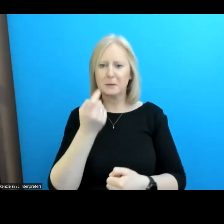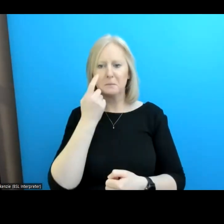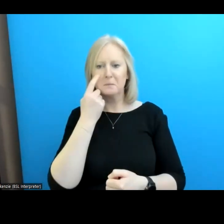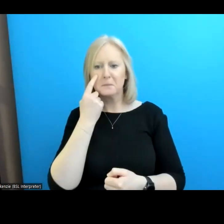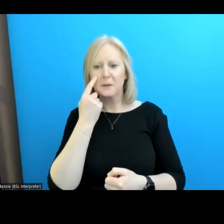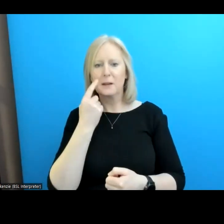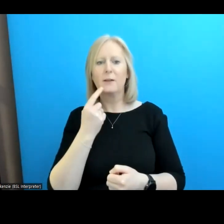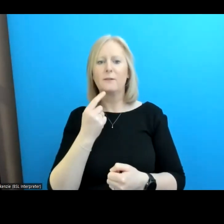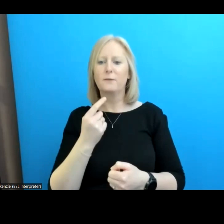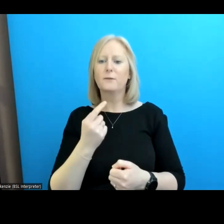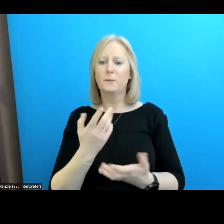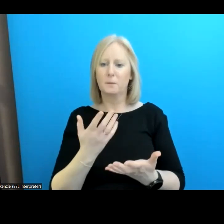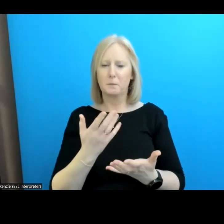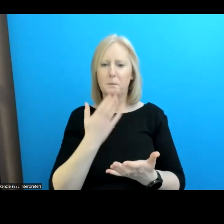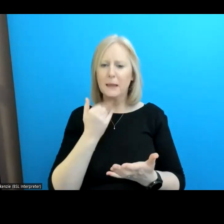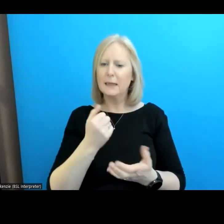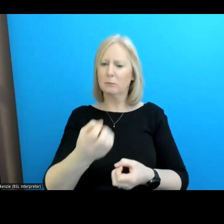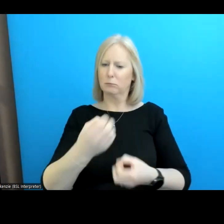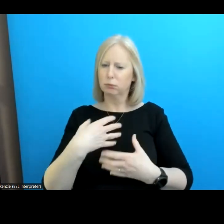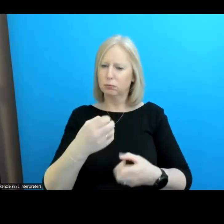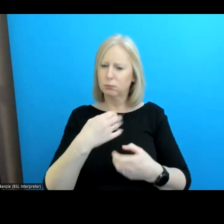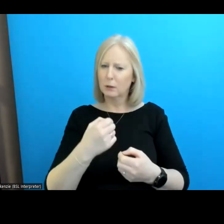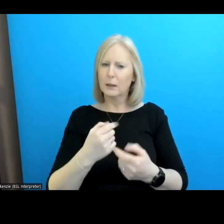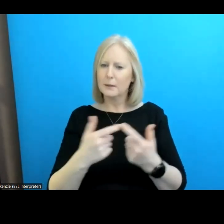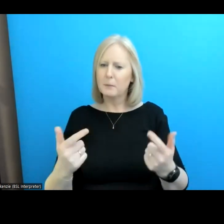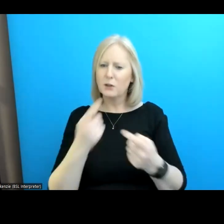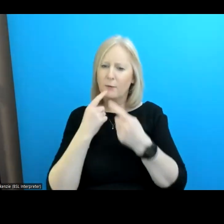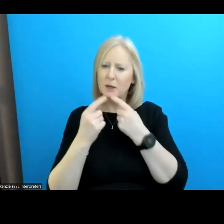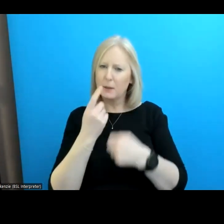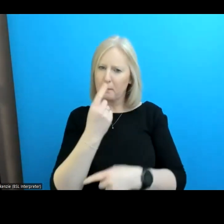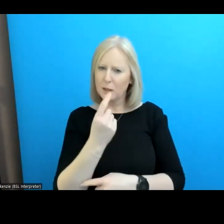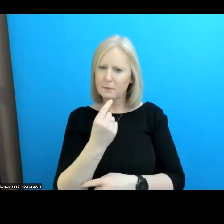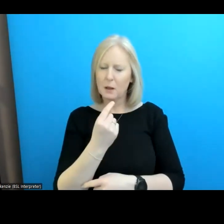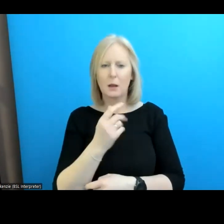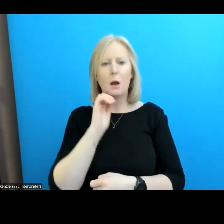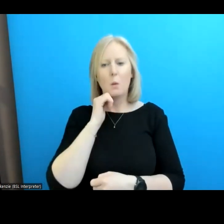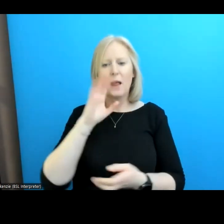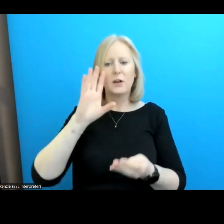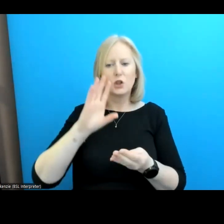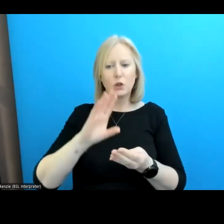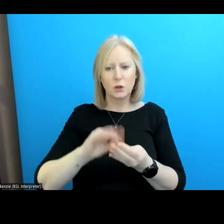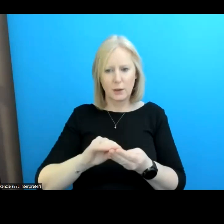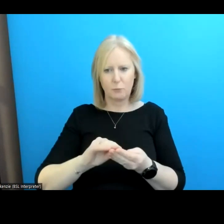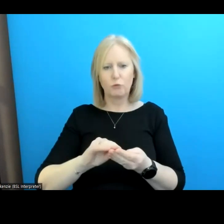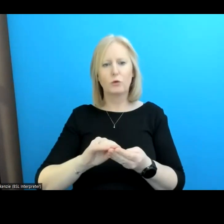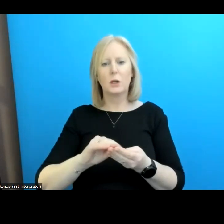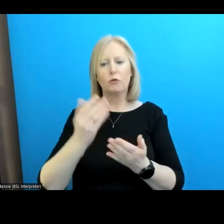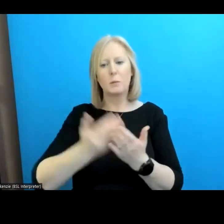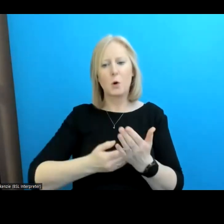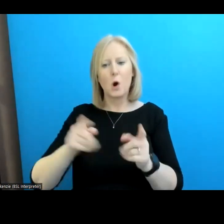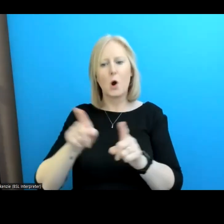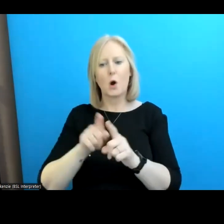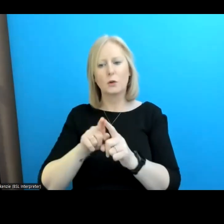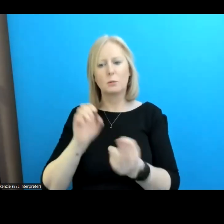and do send as much information as possible. And then we will have a summary report, and the recording of today will be on our website